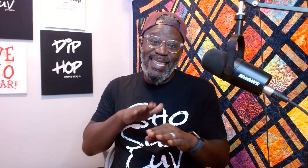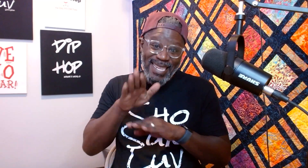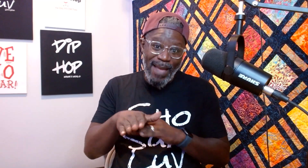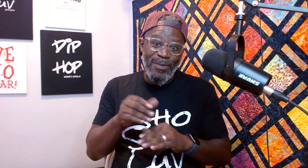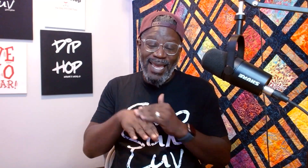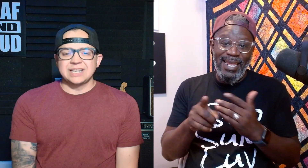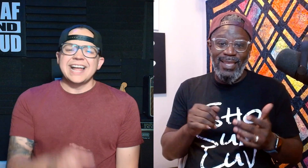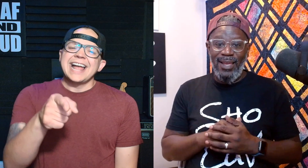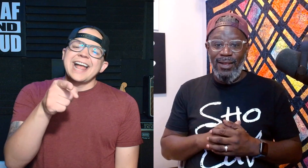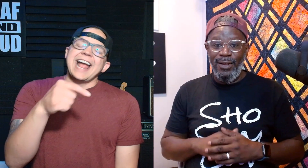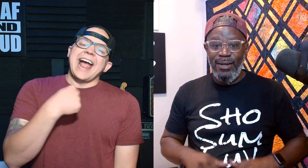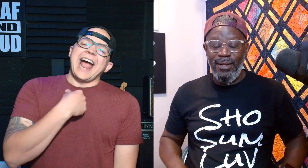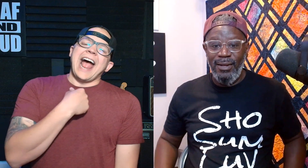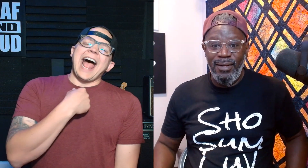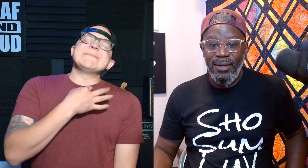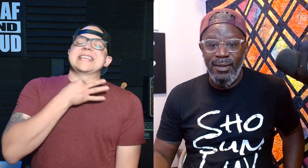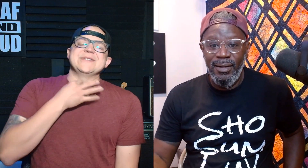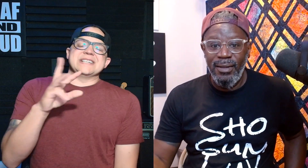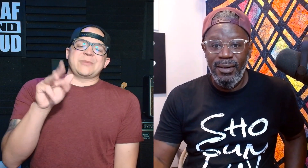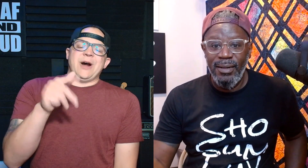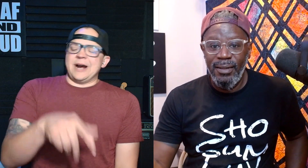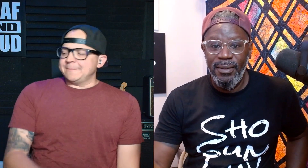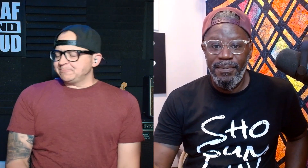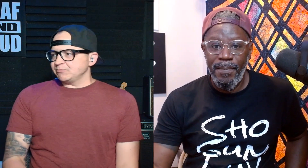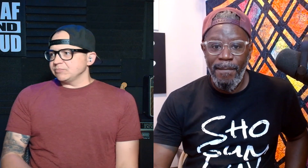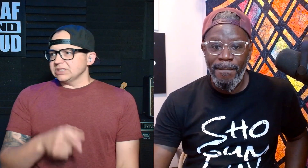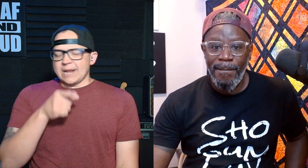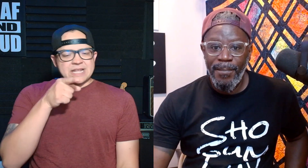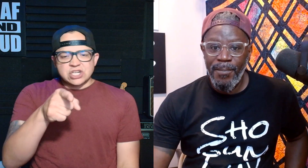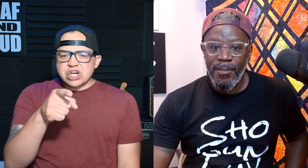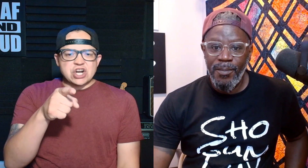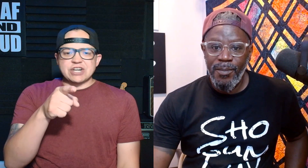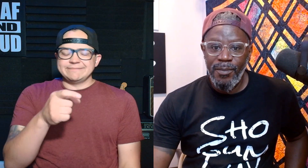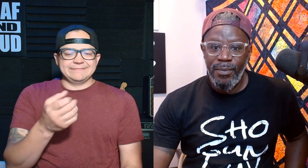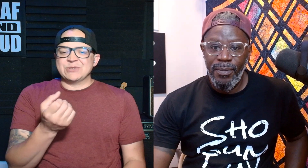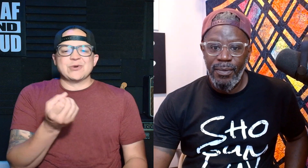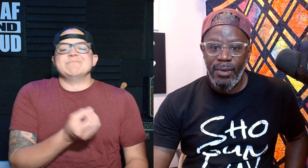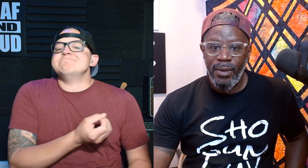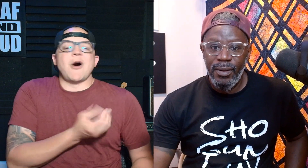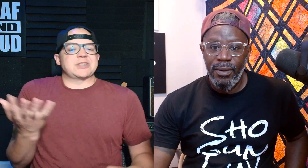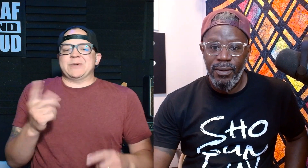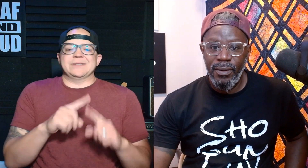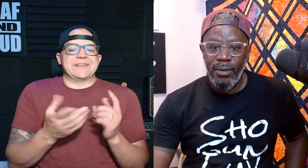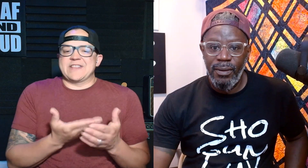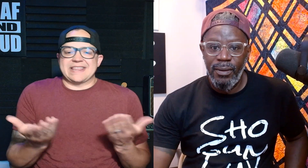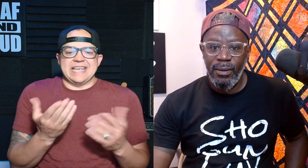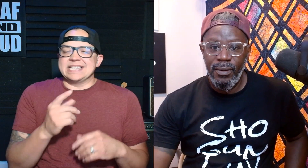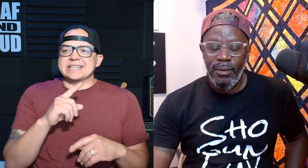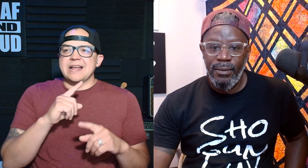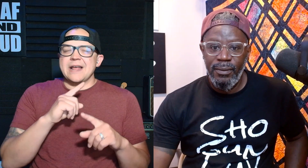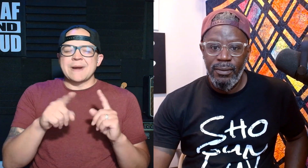major step to get into there. I'm curious, Wawa. I mean, you do multiple